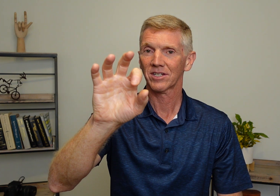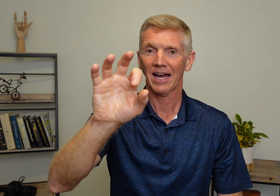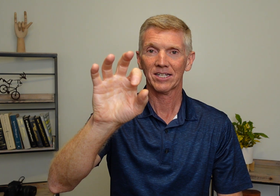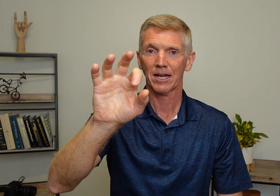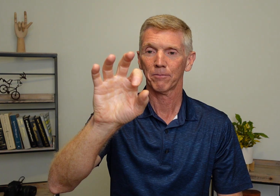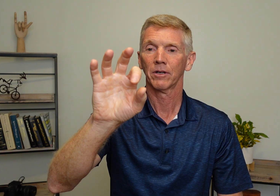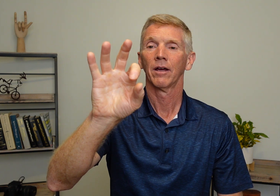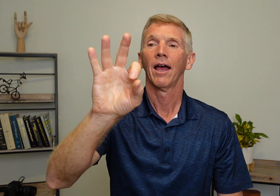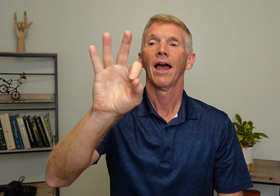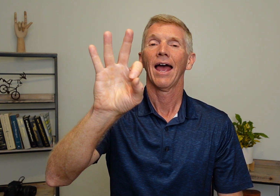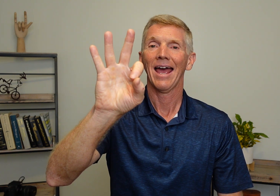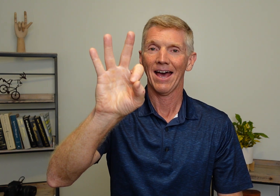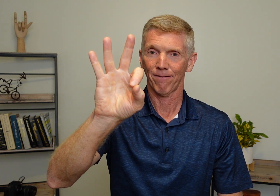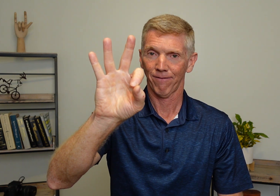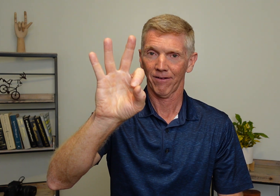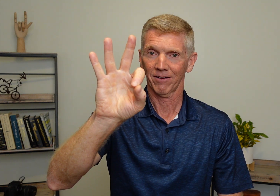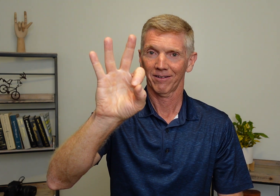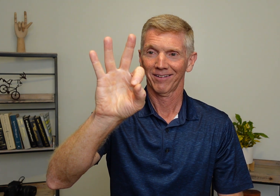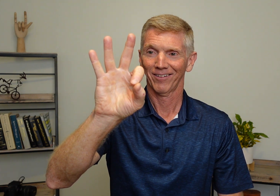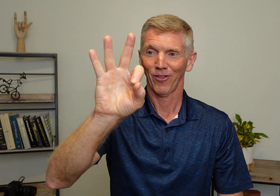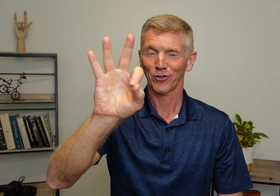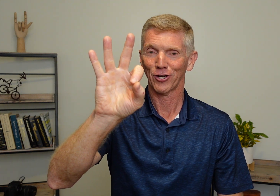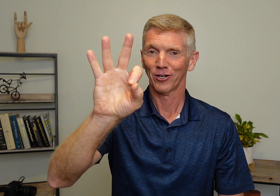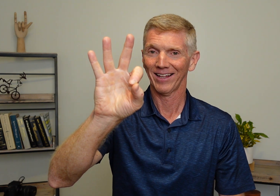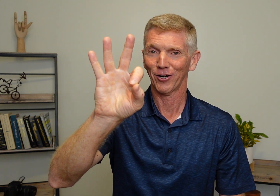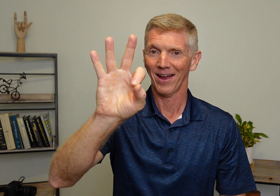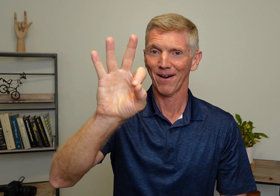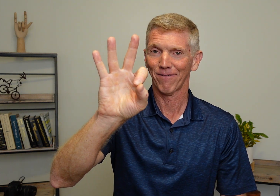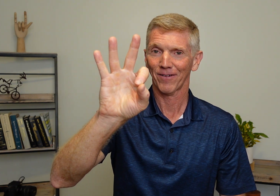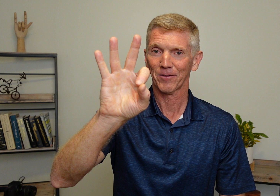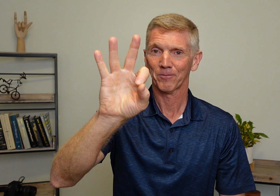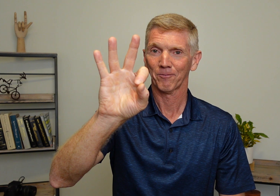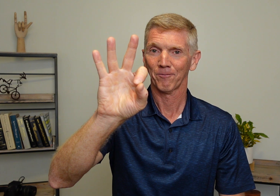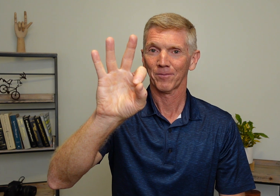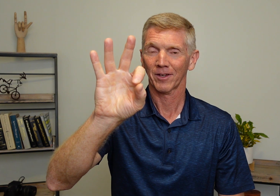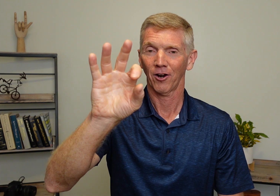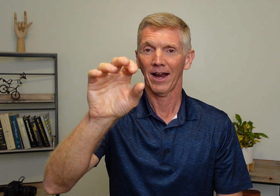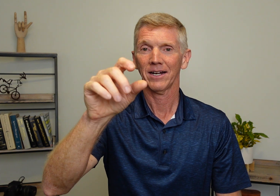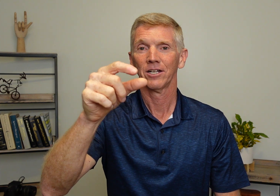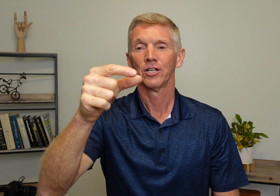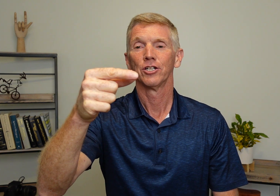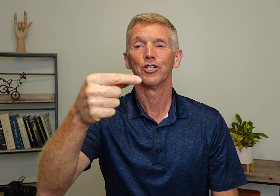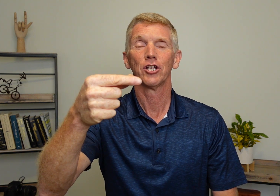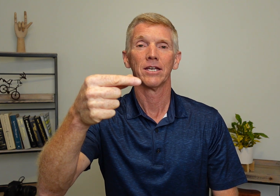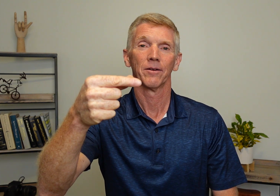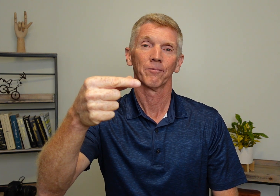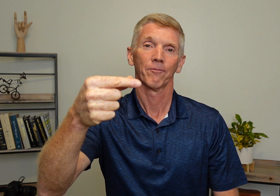not F. There's a good letter F. All right? G.